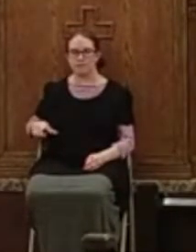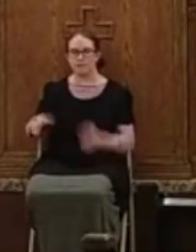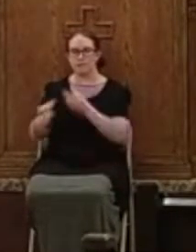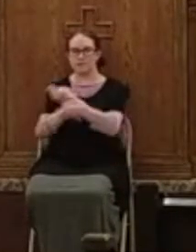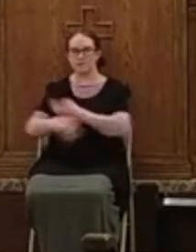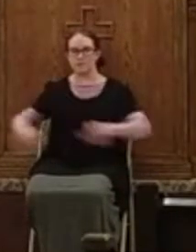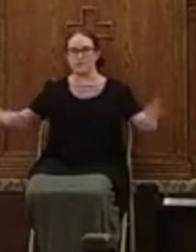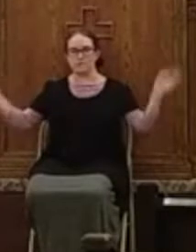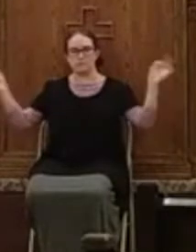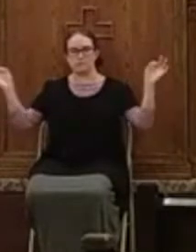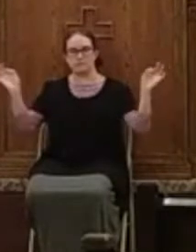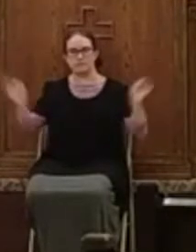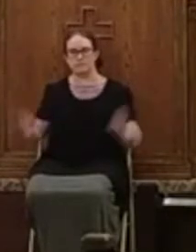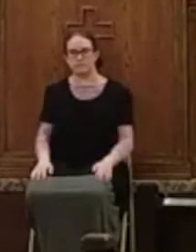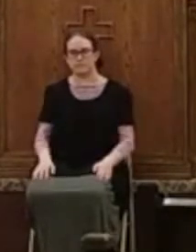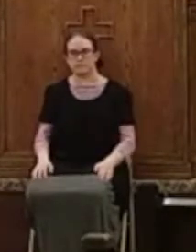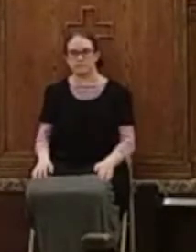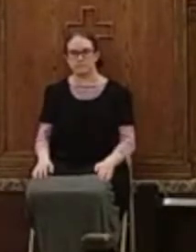liberty.